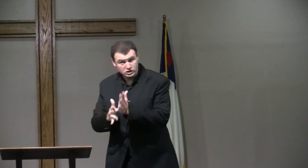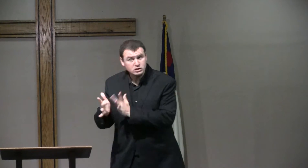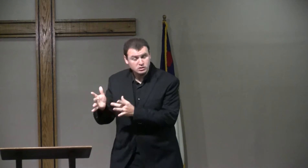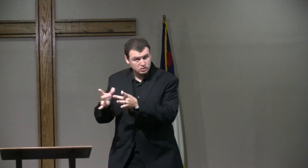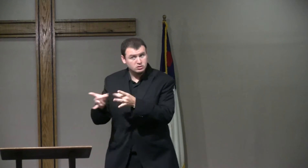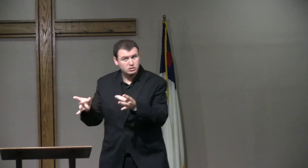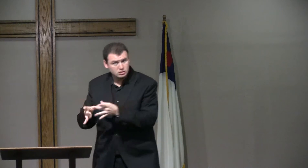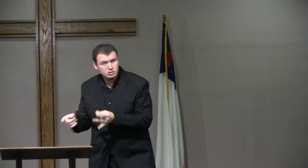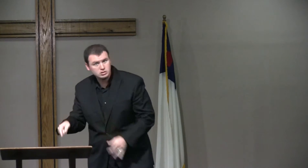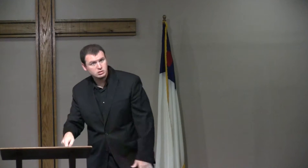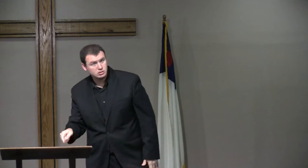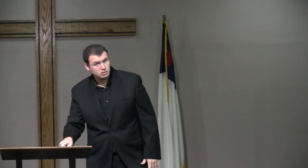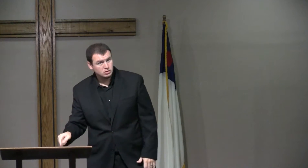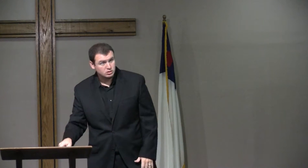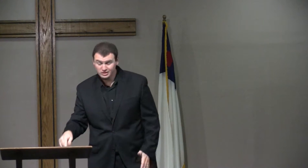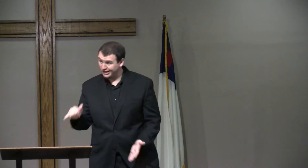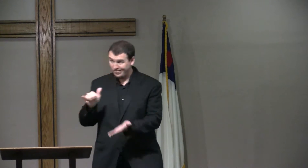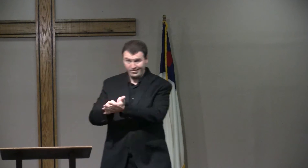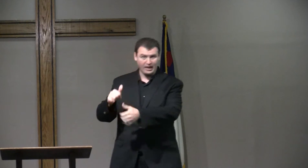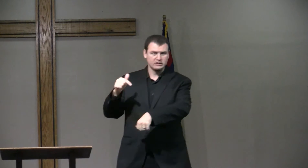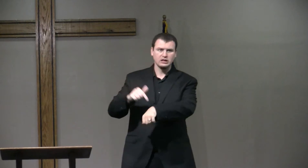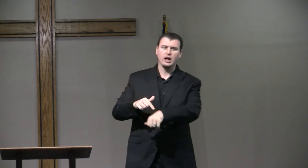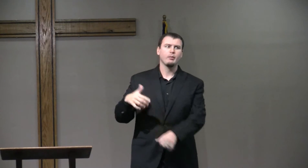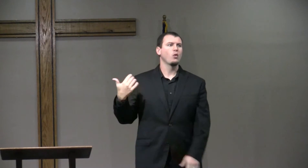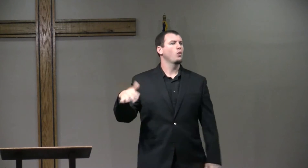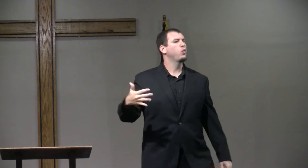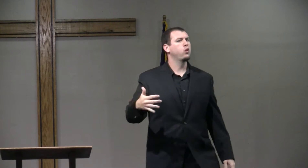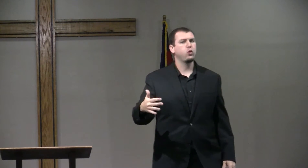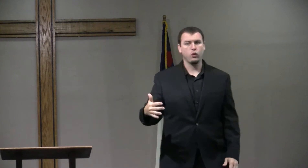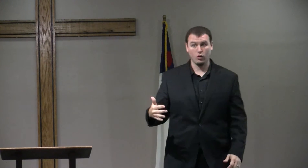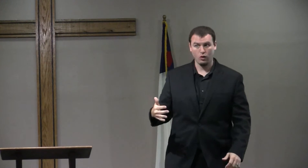it. Jesus is right here talking about it.